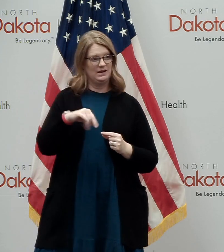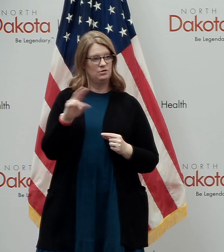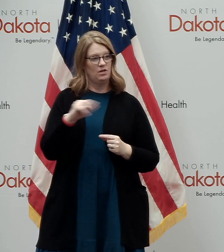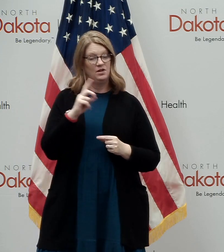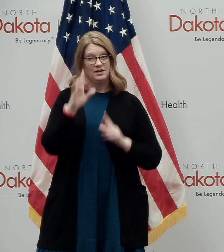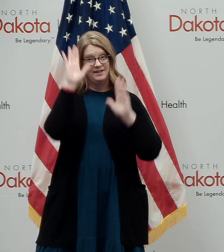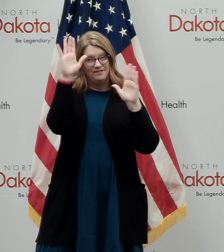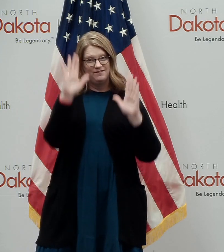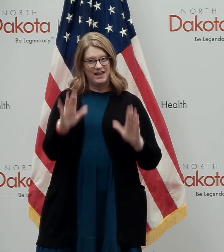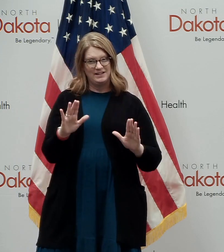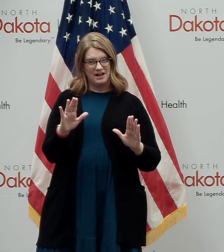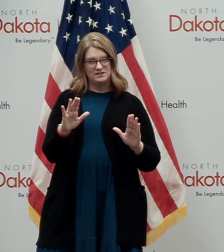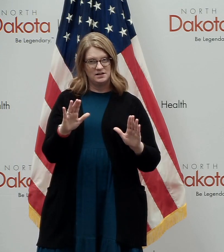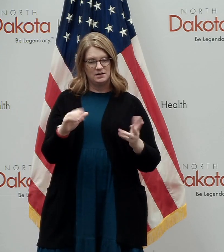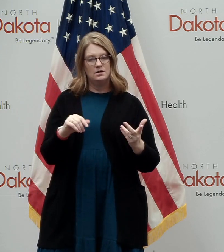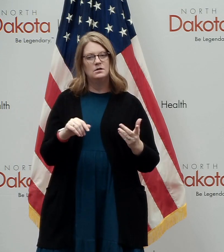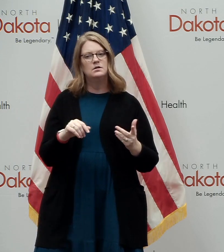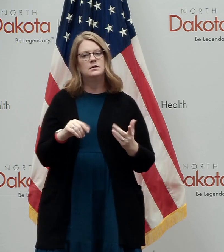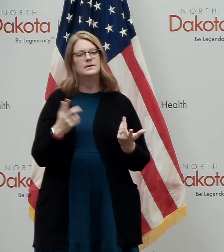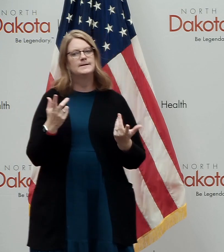as I think we think about those,